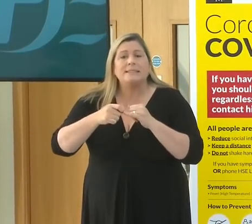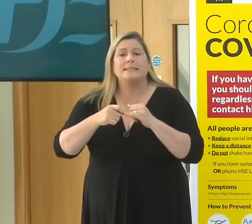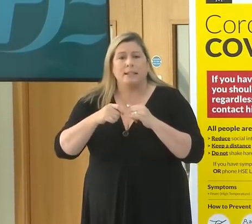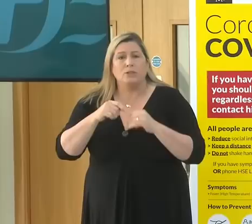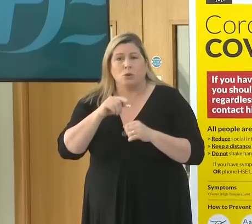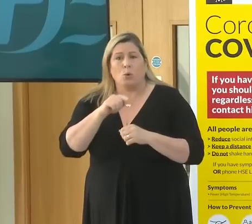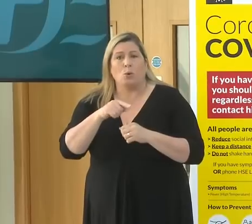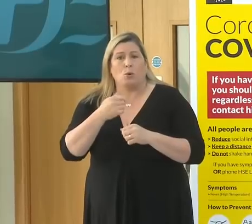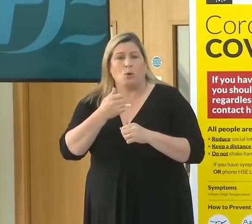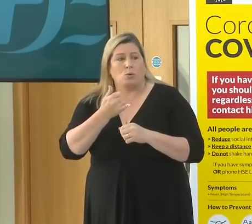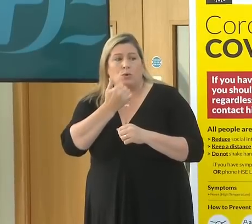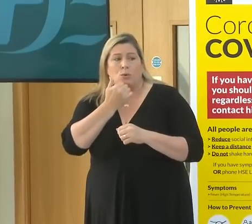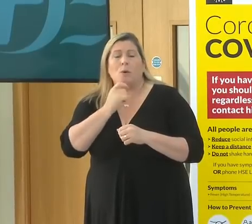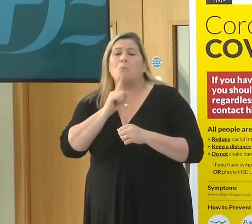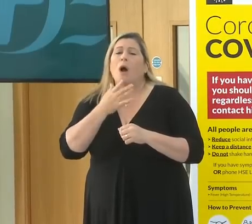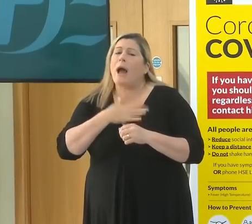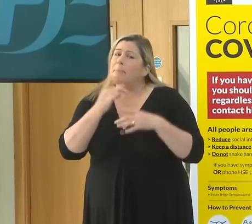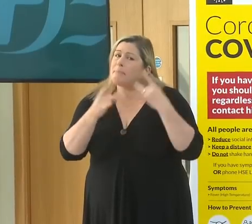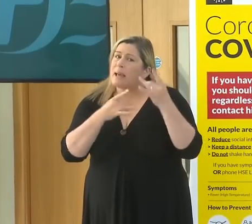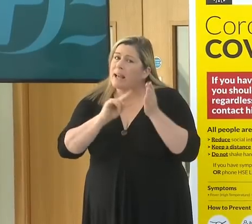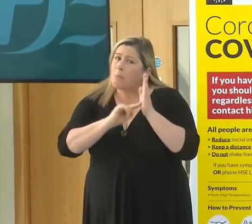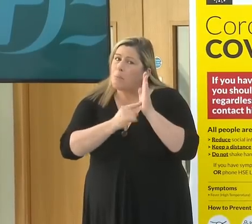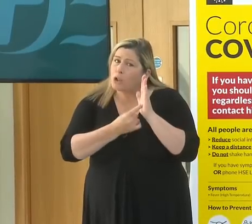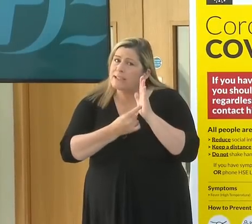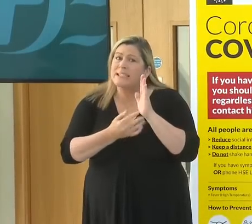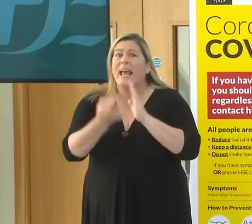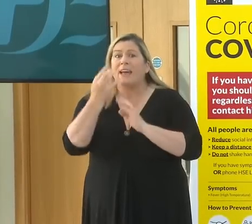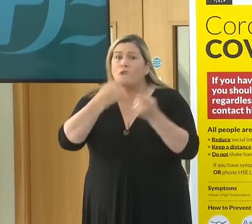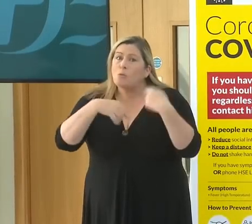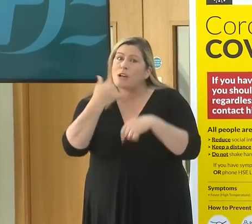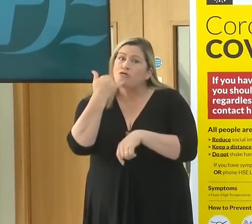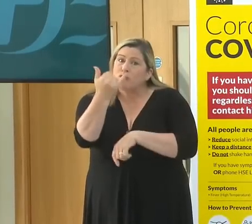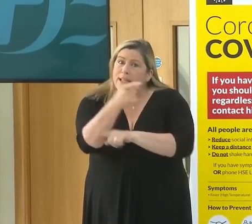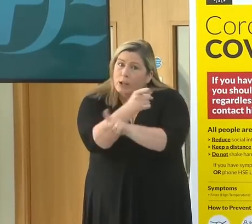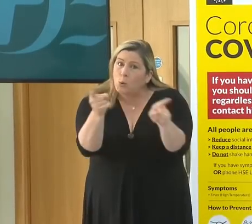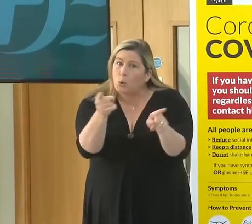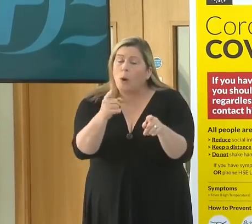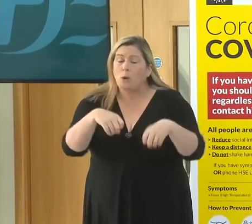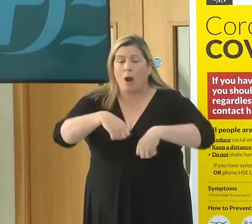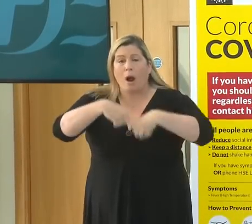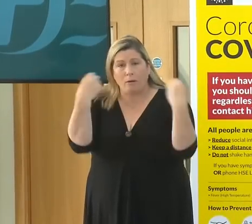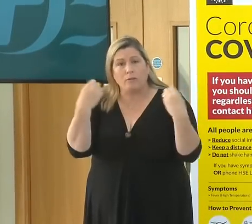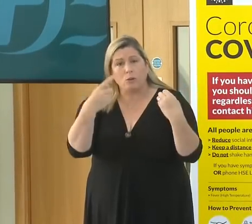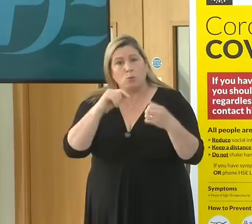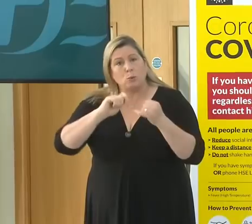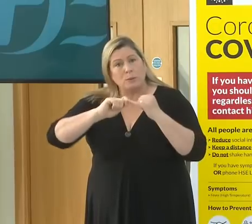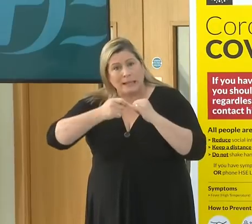numbers are going through. I'm just making the point that it's really important, as we offer the appointment to people, that they do come